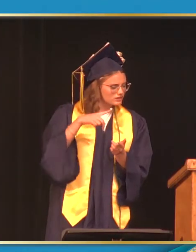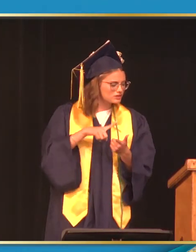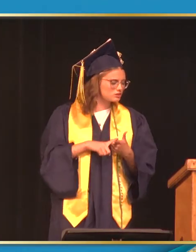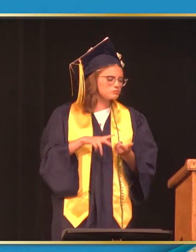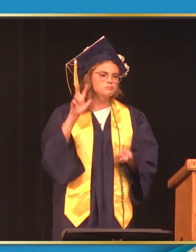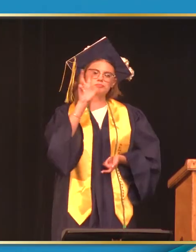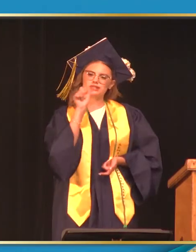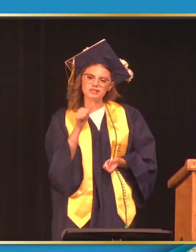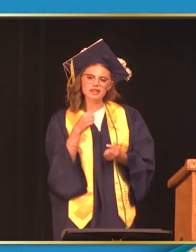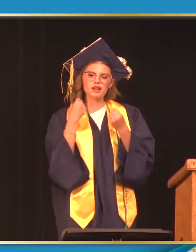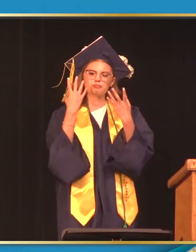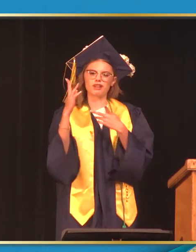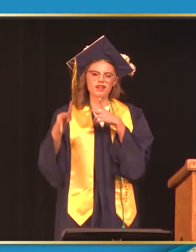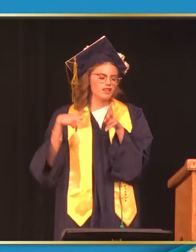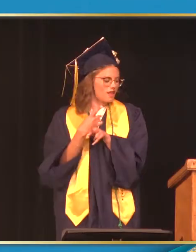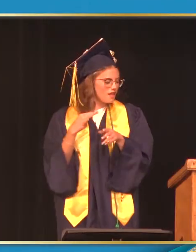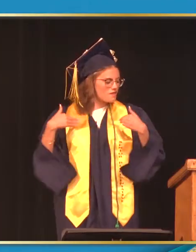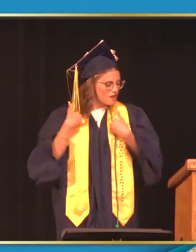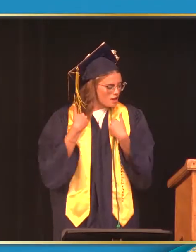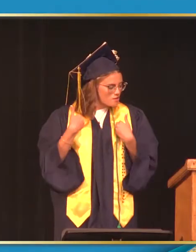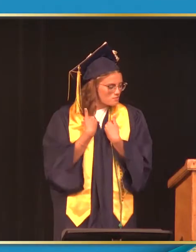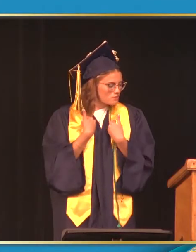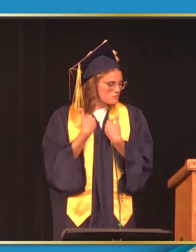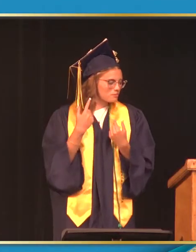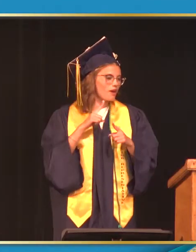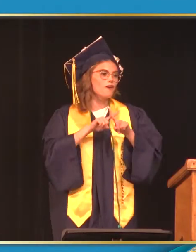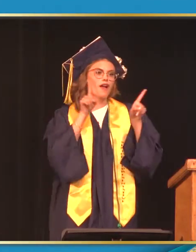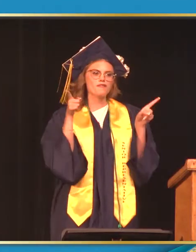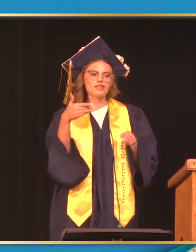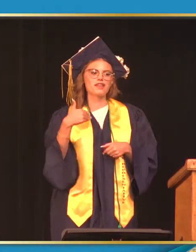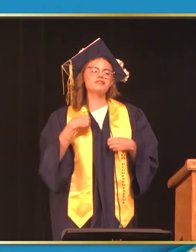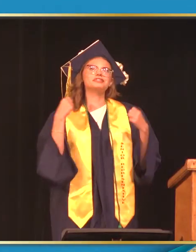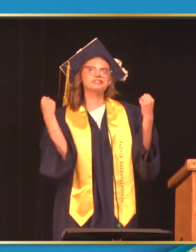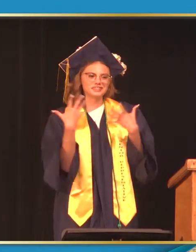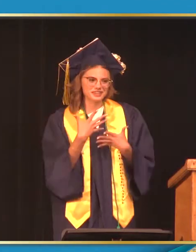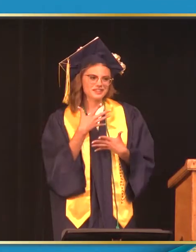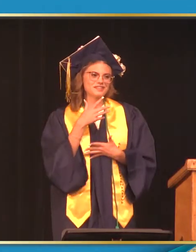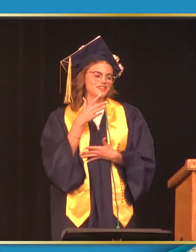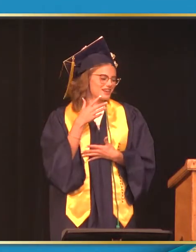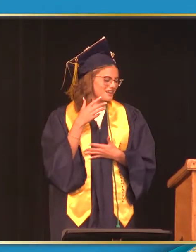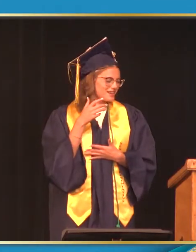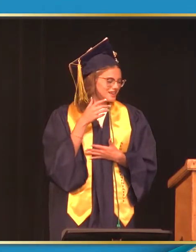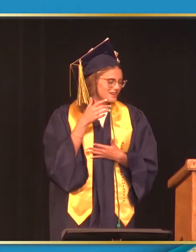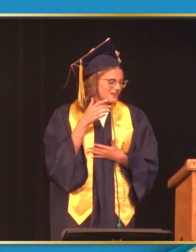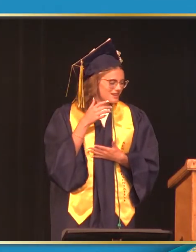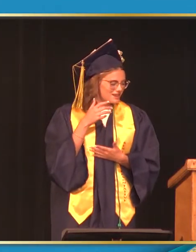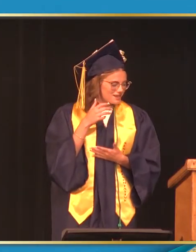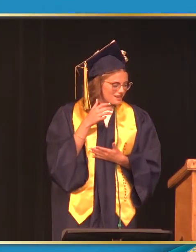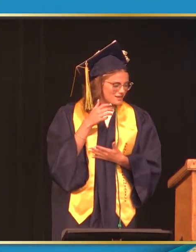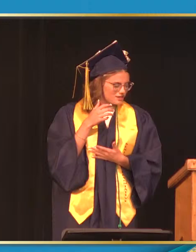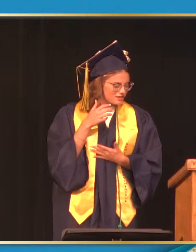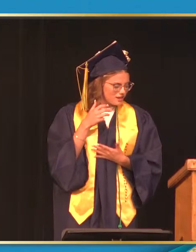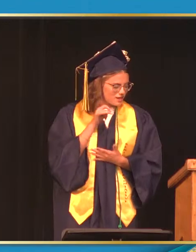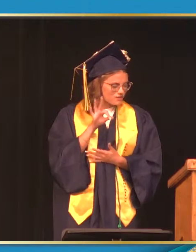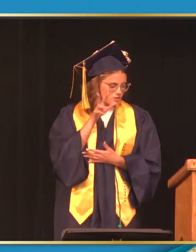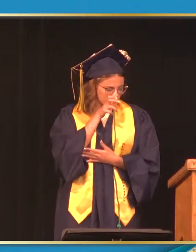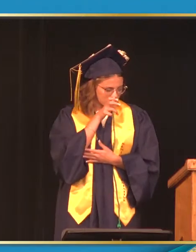She loves dancing, pizza, many kinds of animals. However, she has a terrible fear of